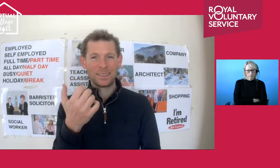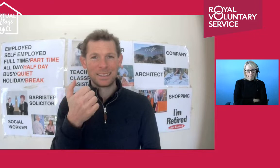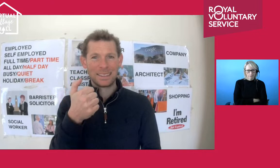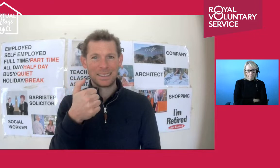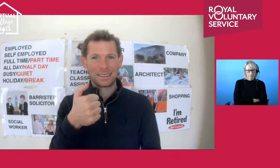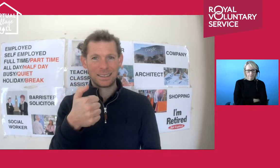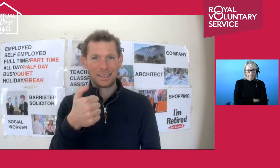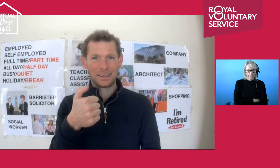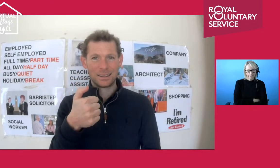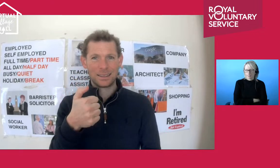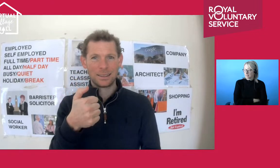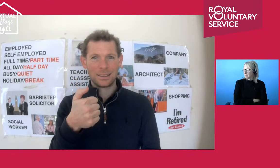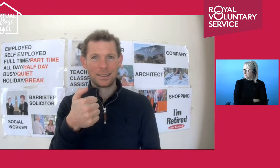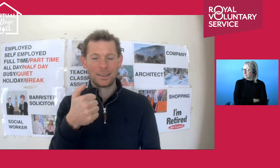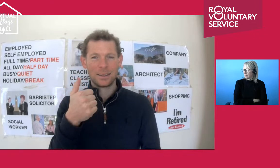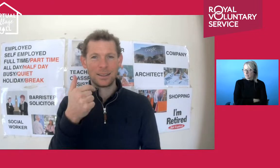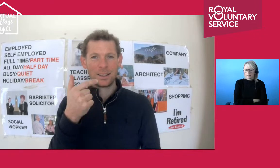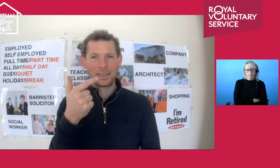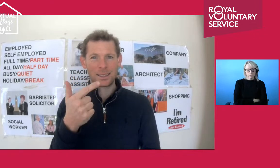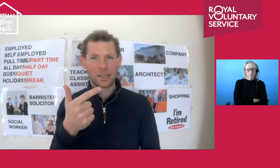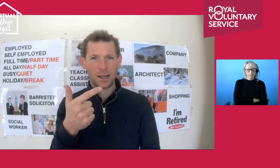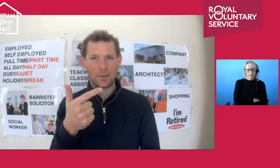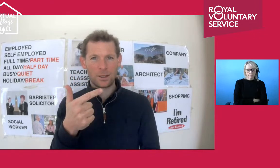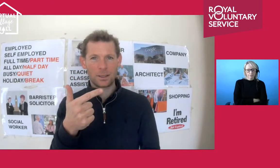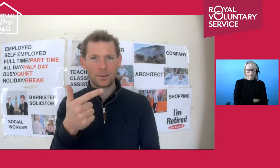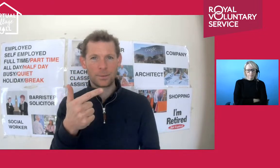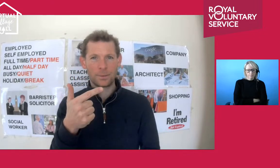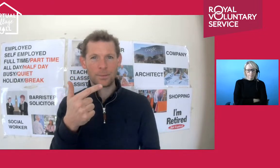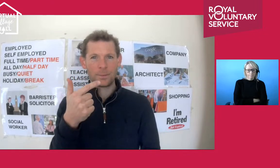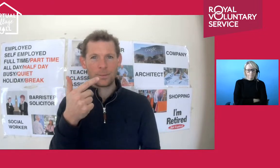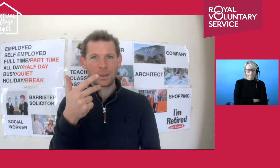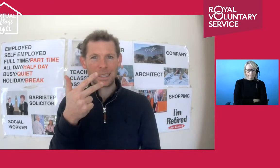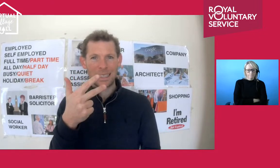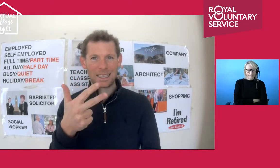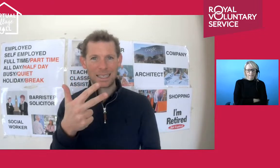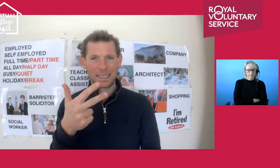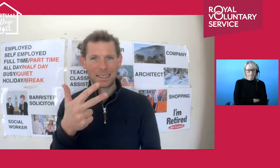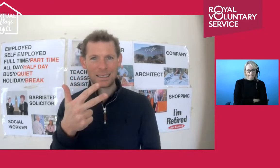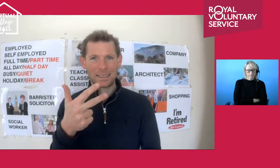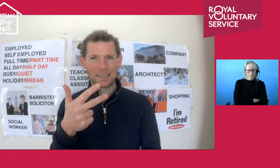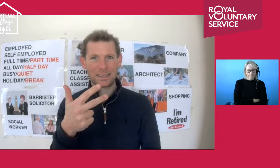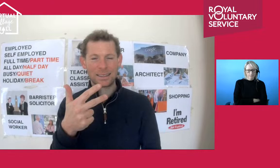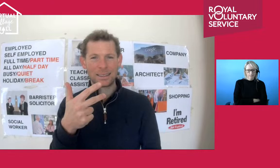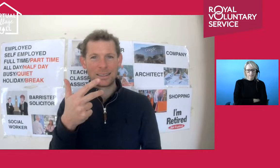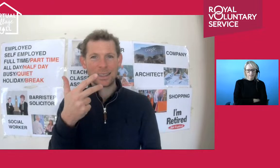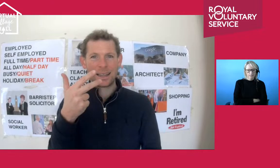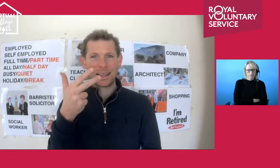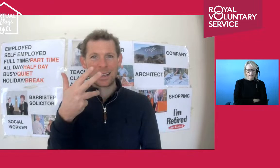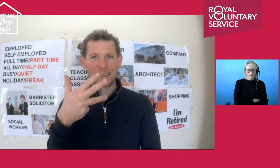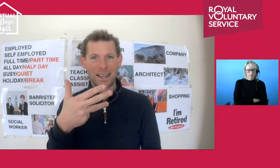5, 6, 7, 8,